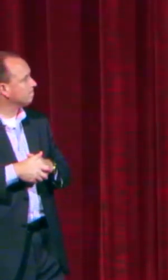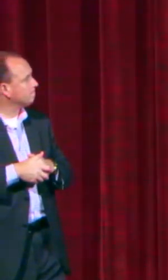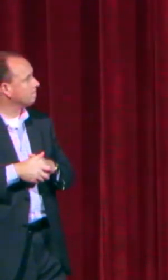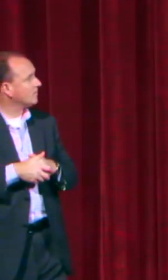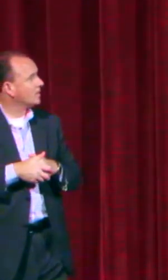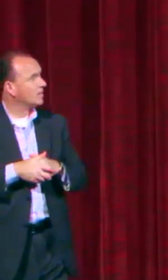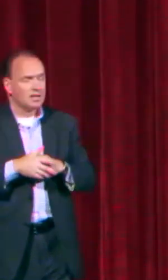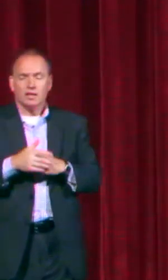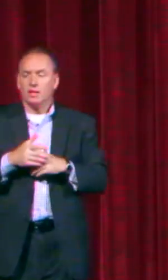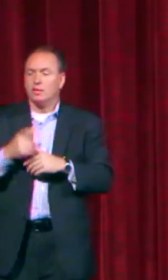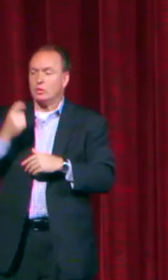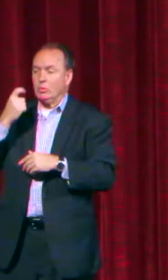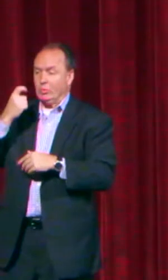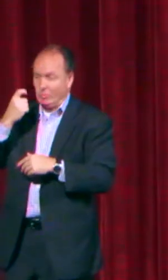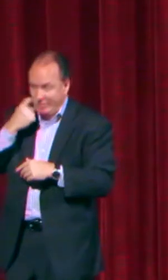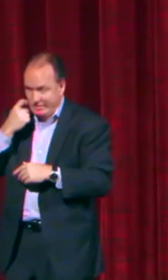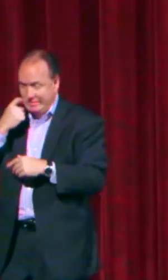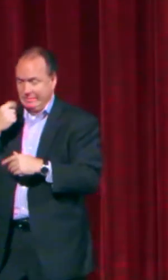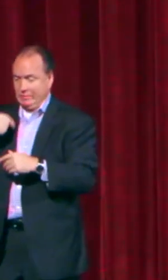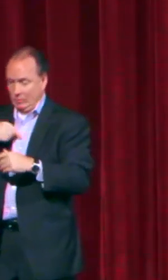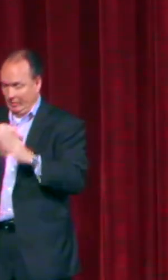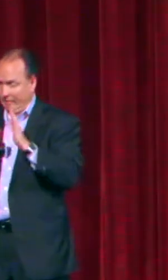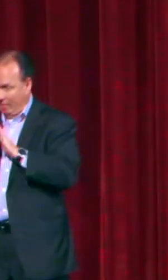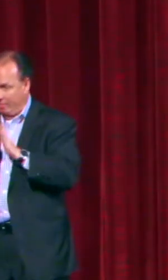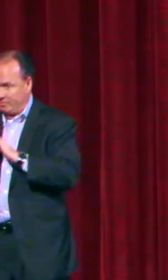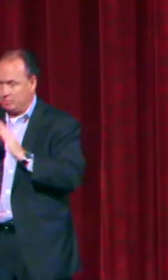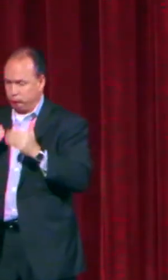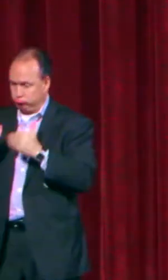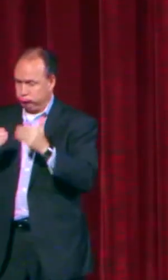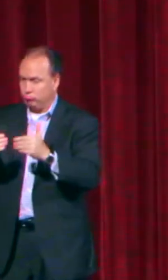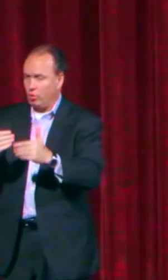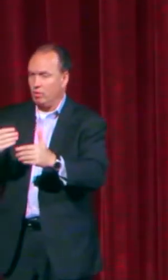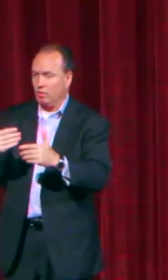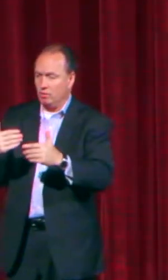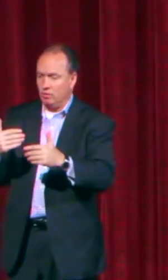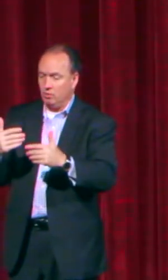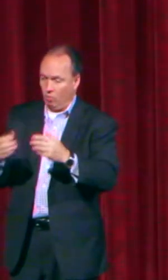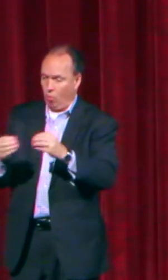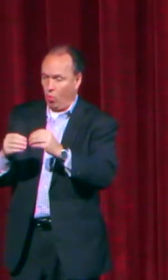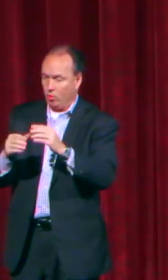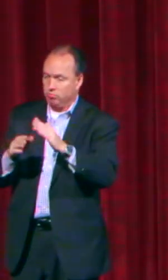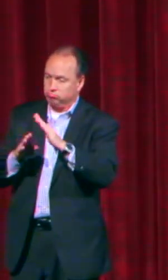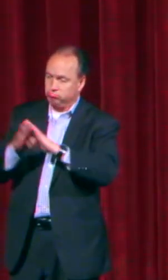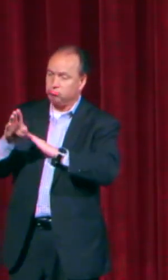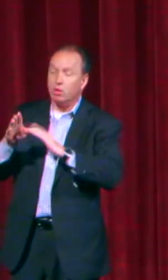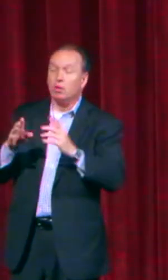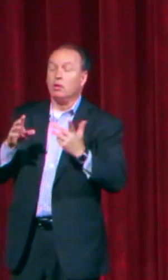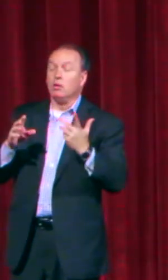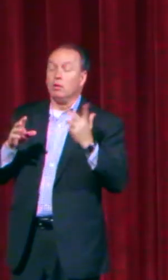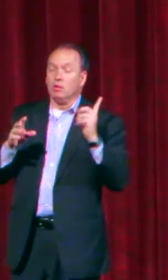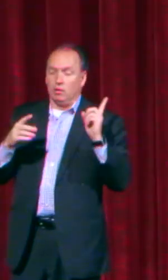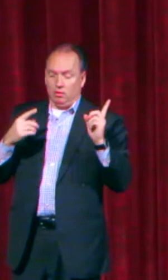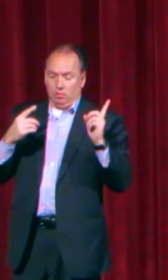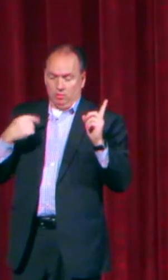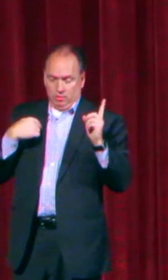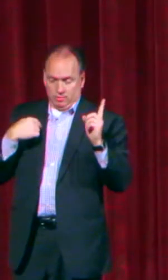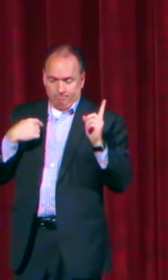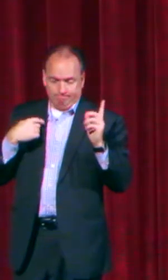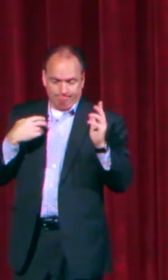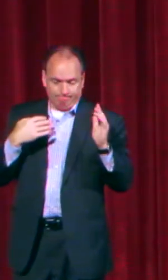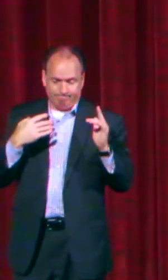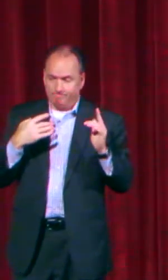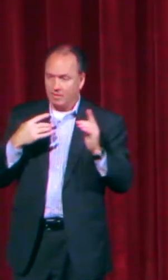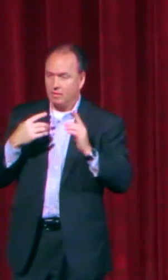Okay, so some of the things that we're doing to further move this process along, it's been